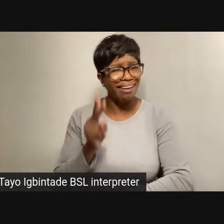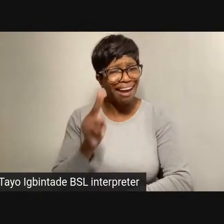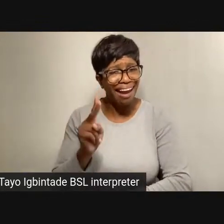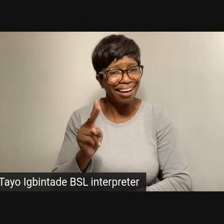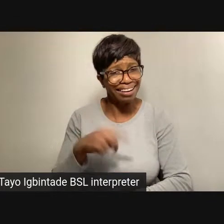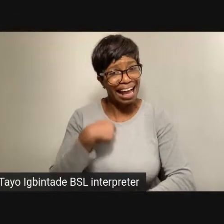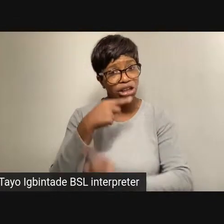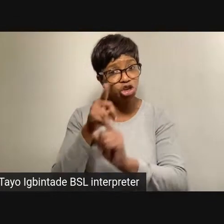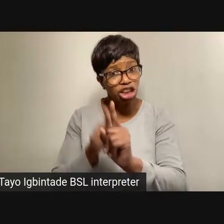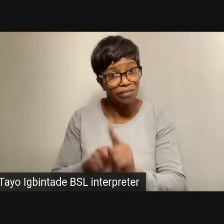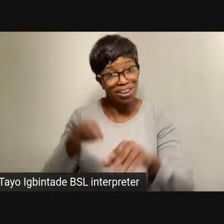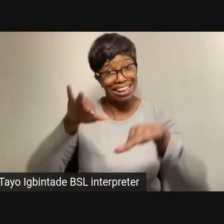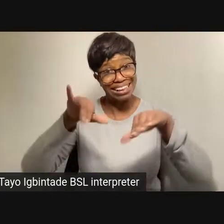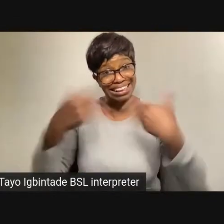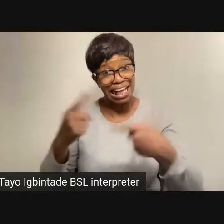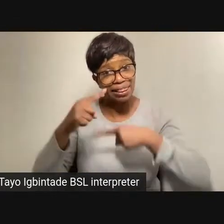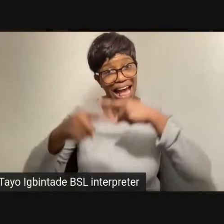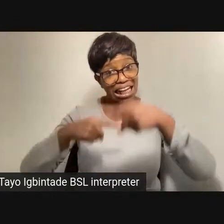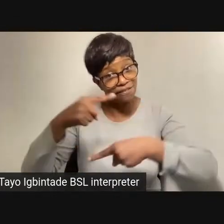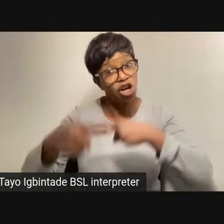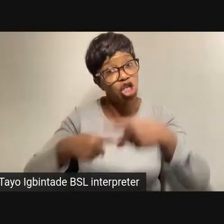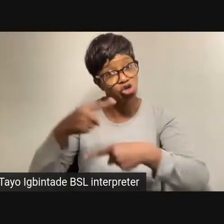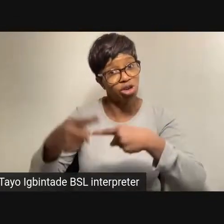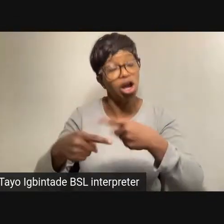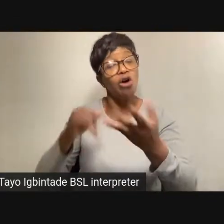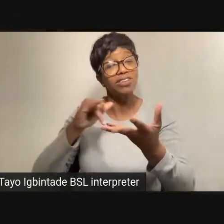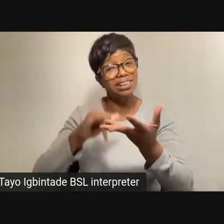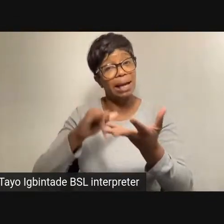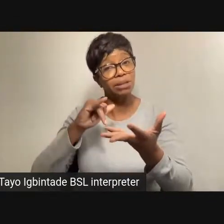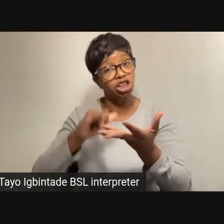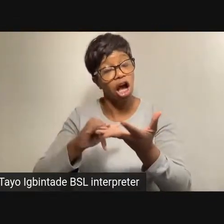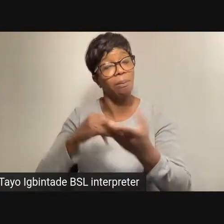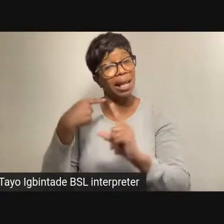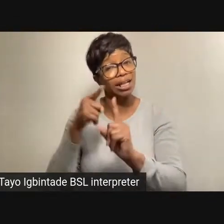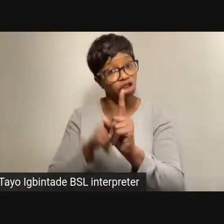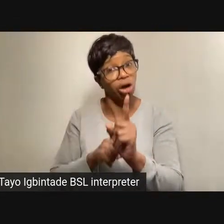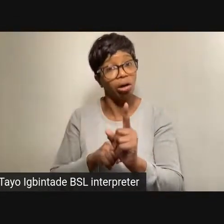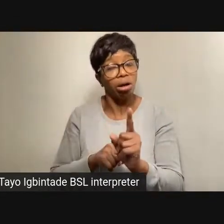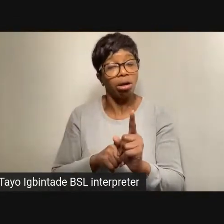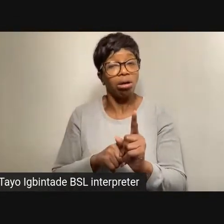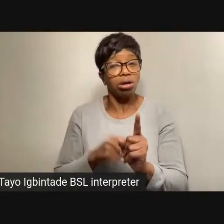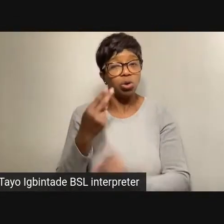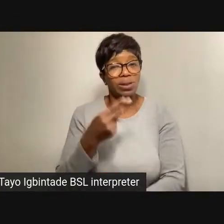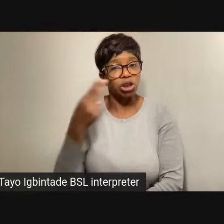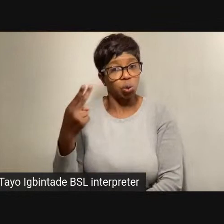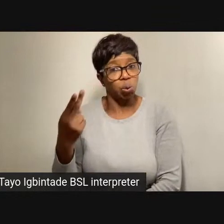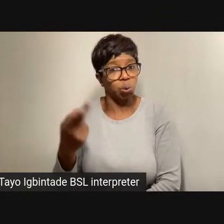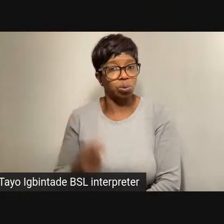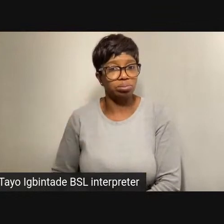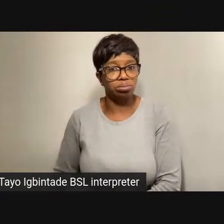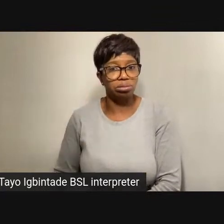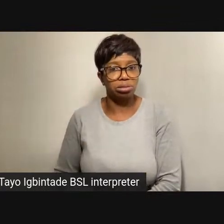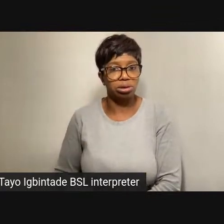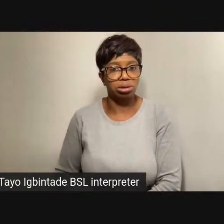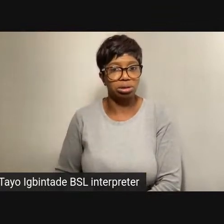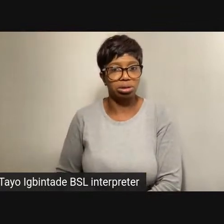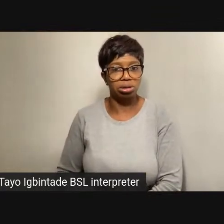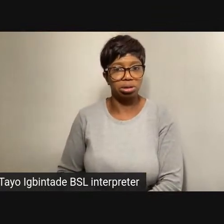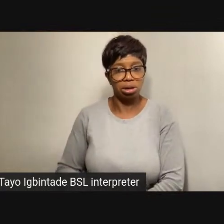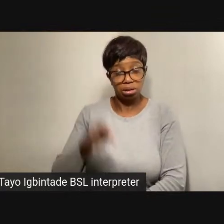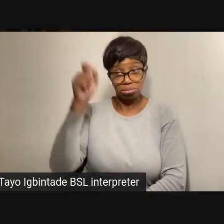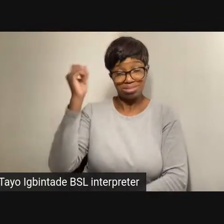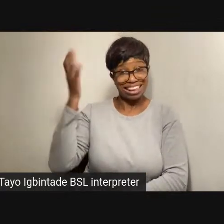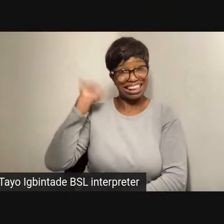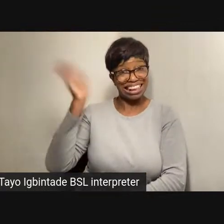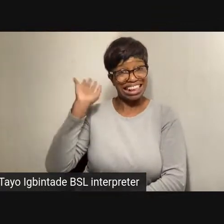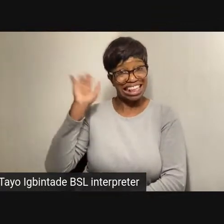10th anniversary of the Sam Sharpe Lectures next year, where our person who delivering our lecture would be